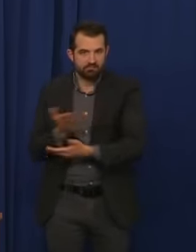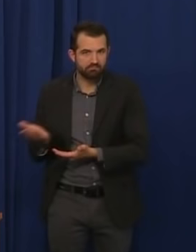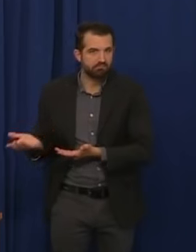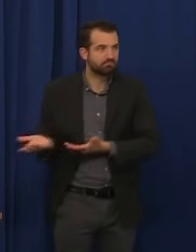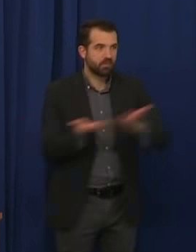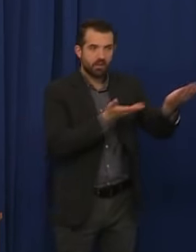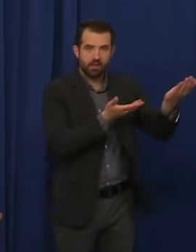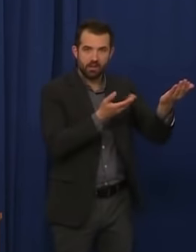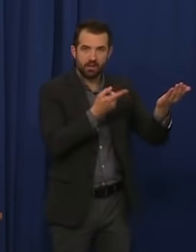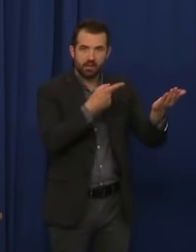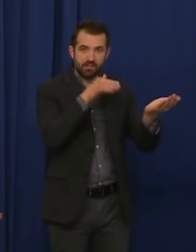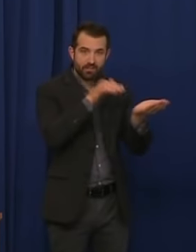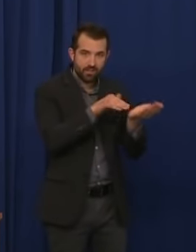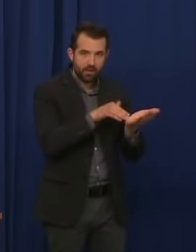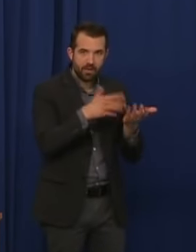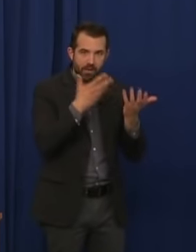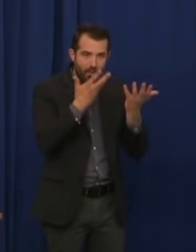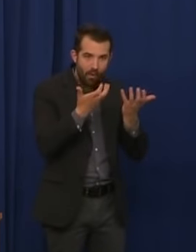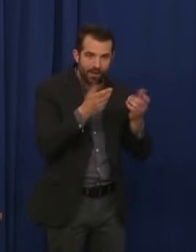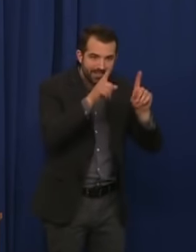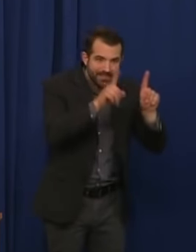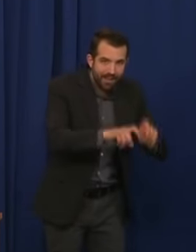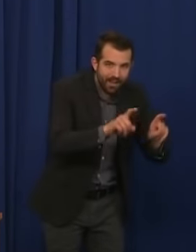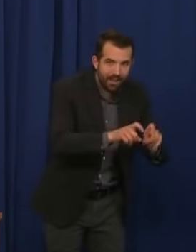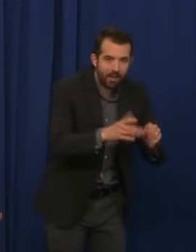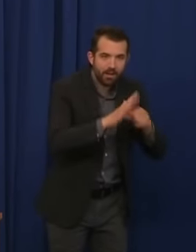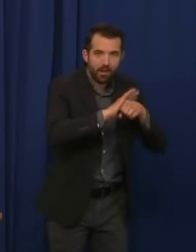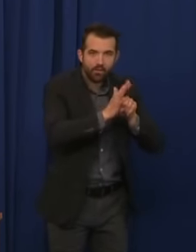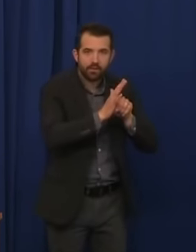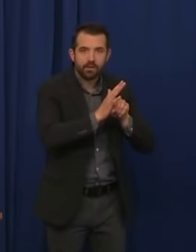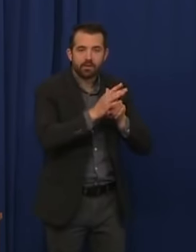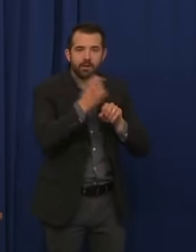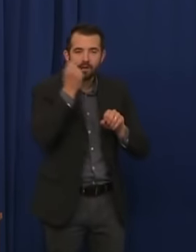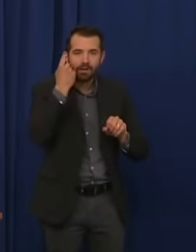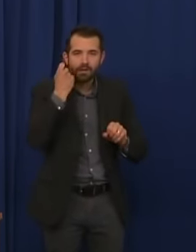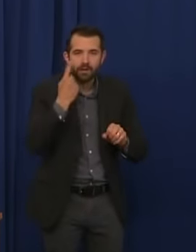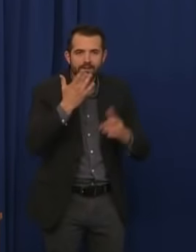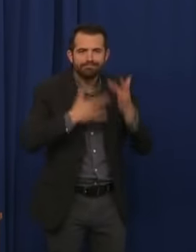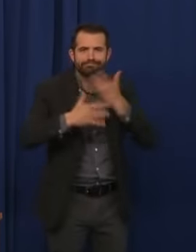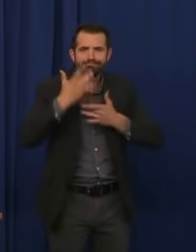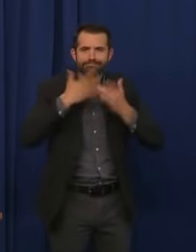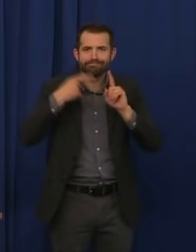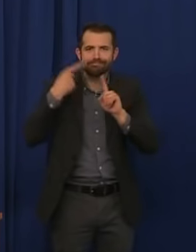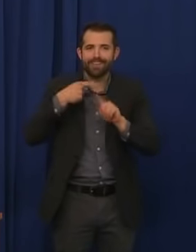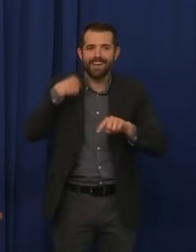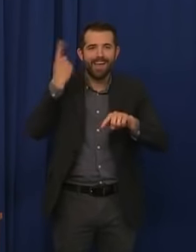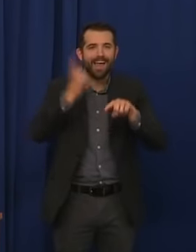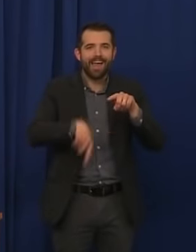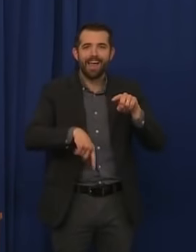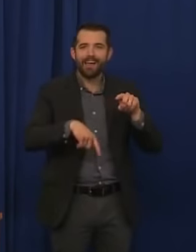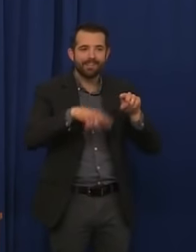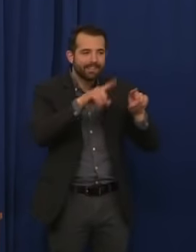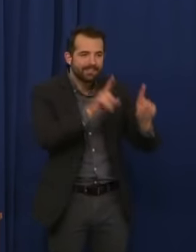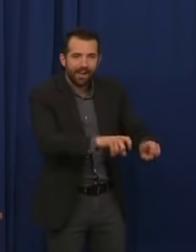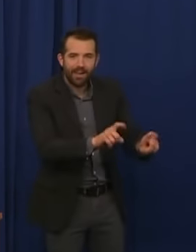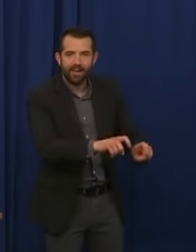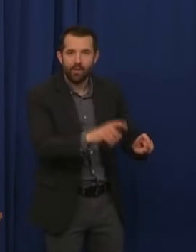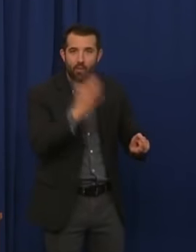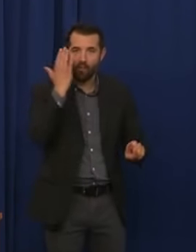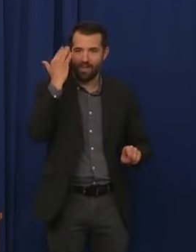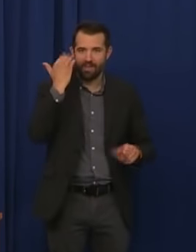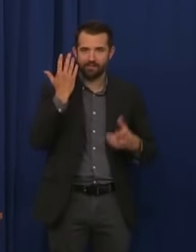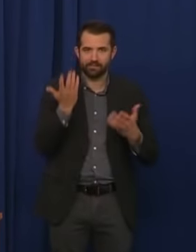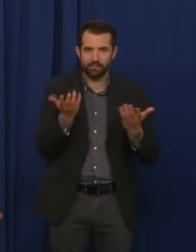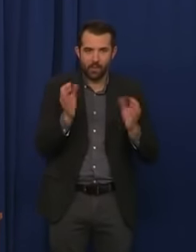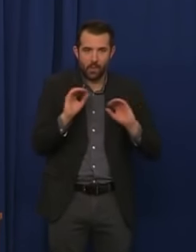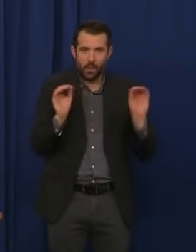for COVID-19, but said he couldn't because they only had a very limited supply of tests. Is that still a problem at